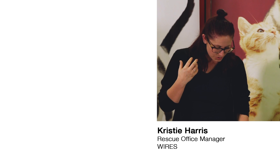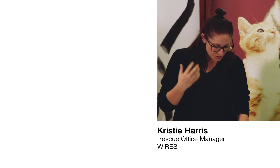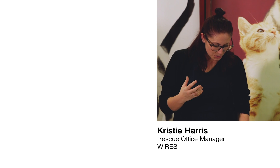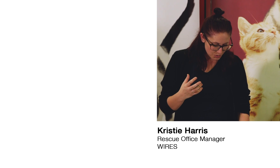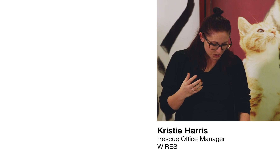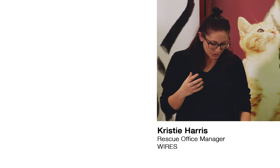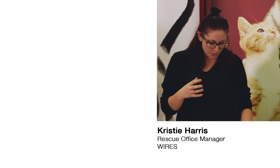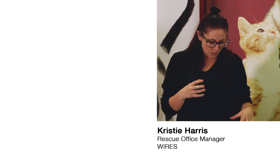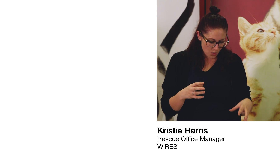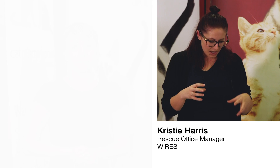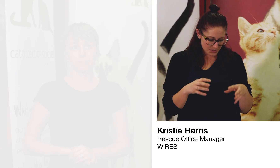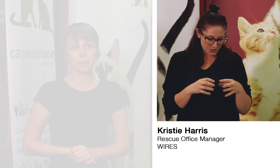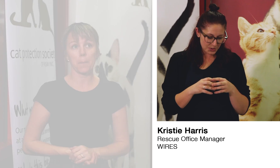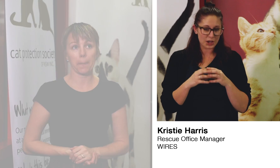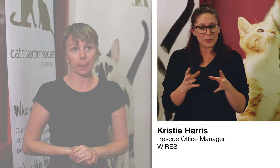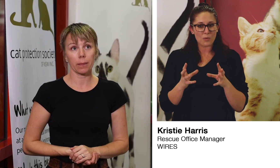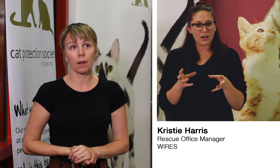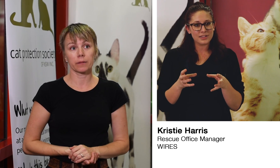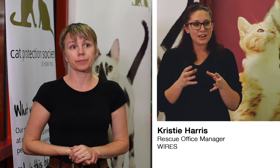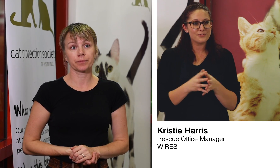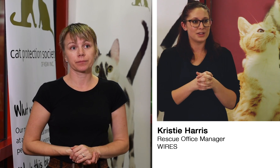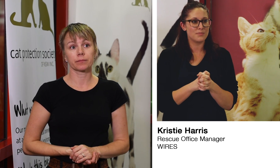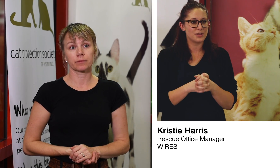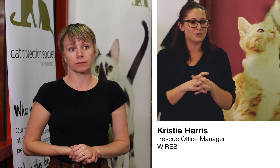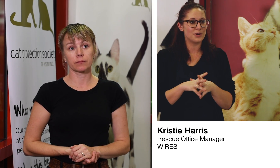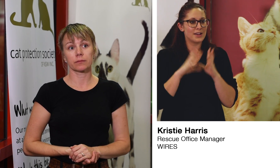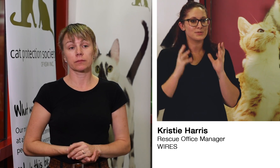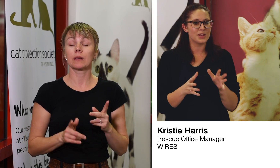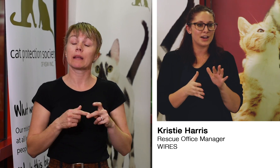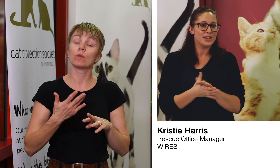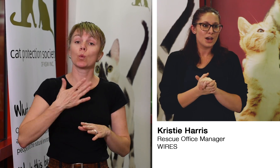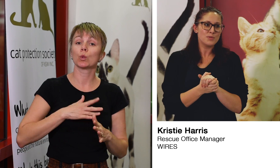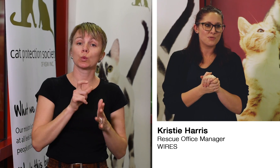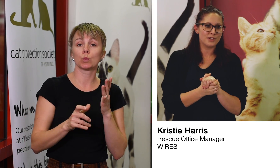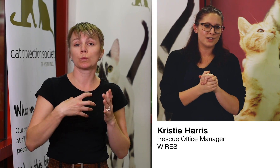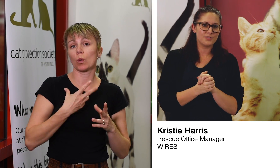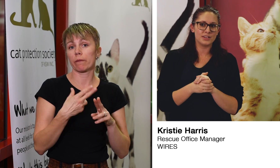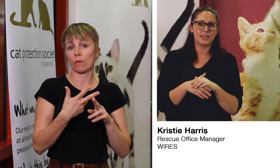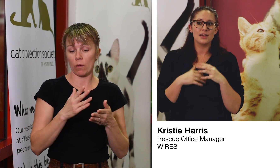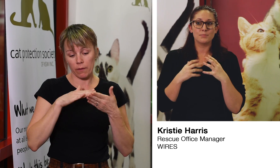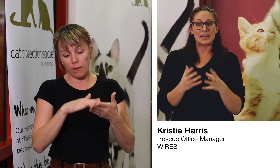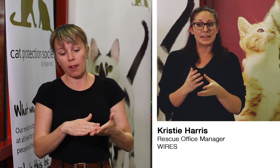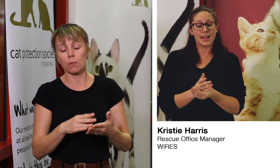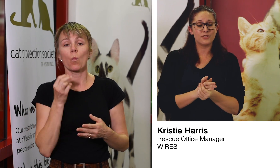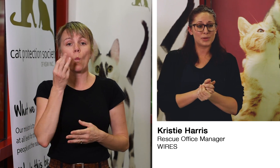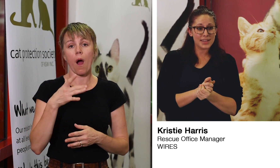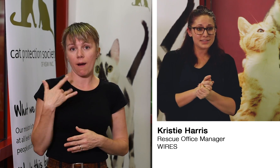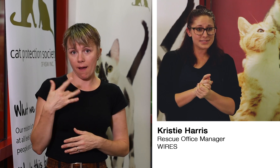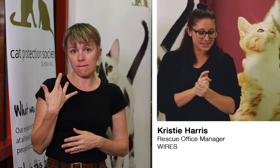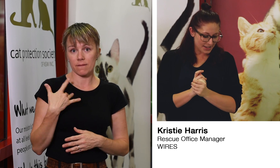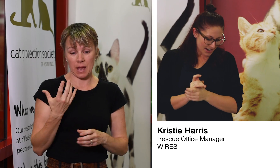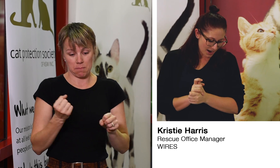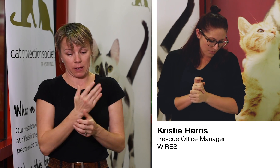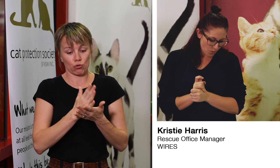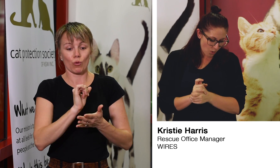If you do want to do a little bit more to help our wildlife and make your house or yard a bit more wildlife friendly, plant native